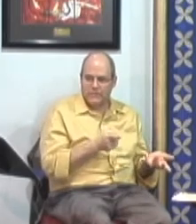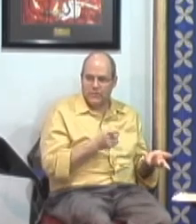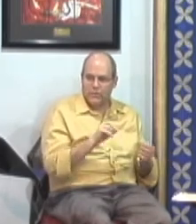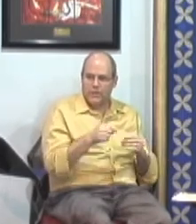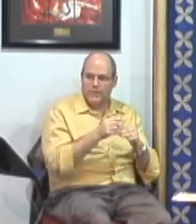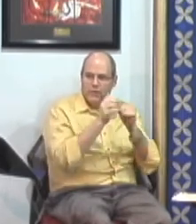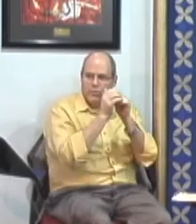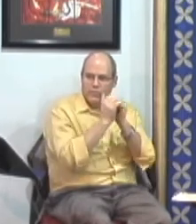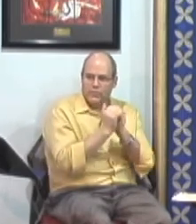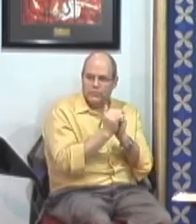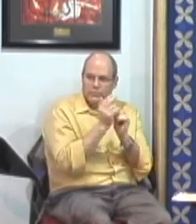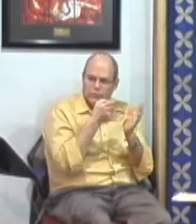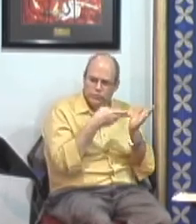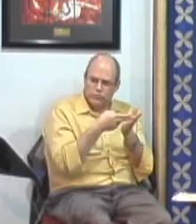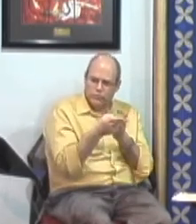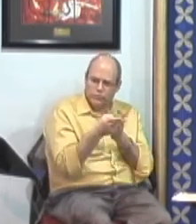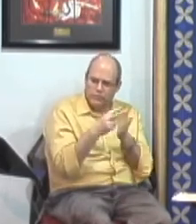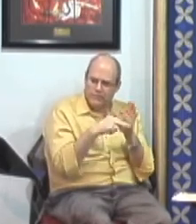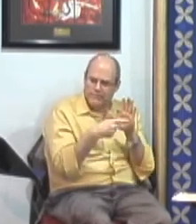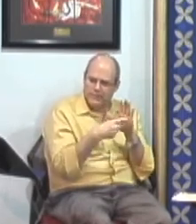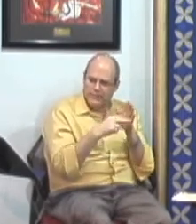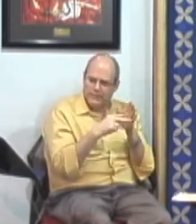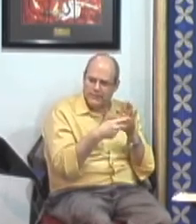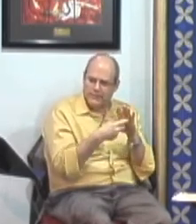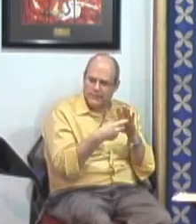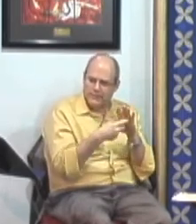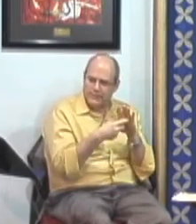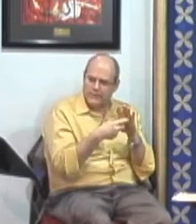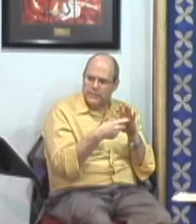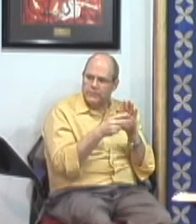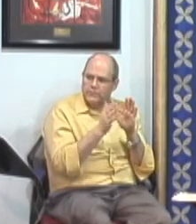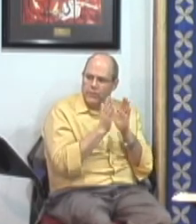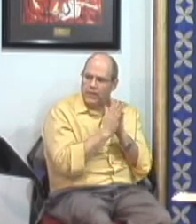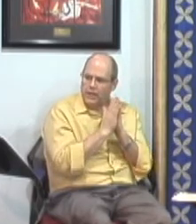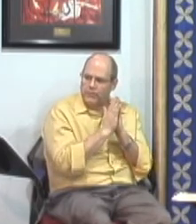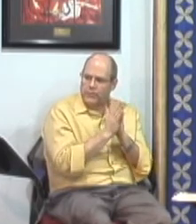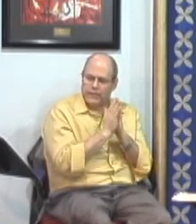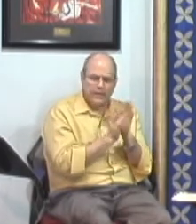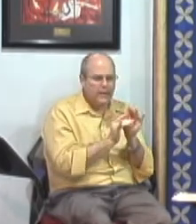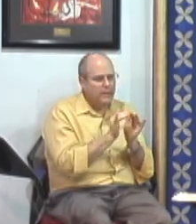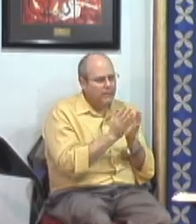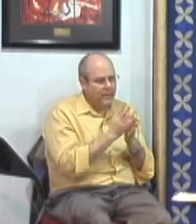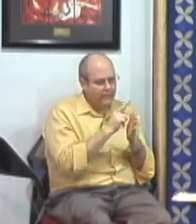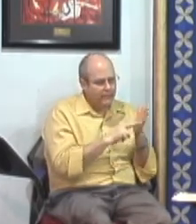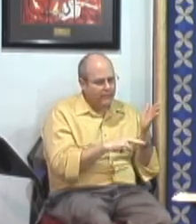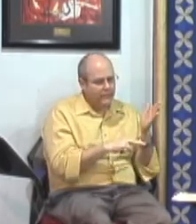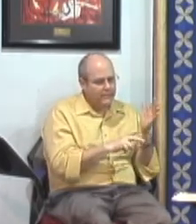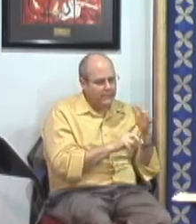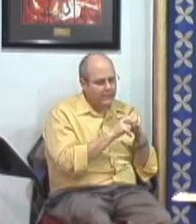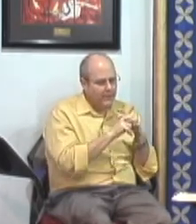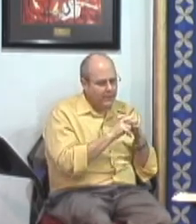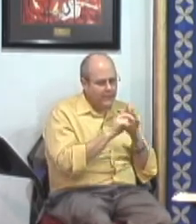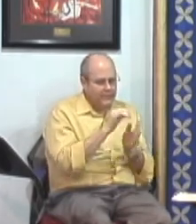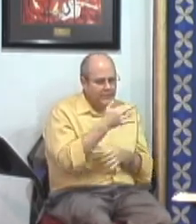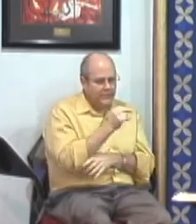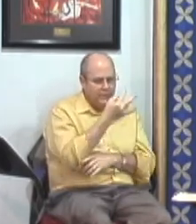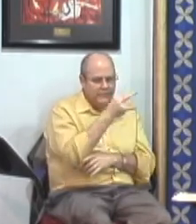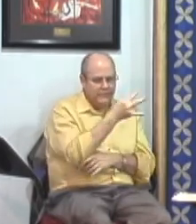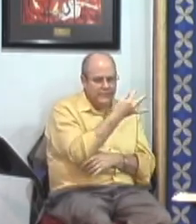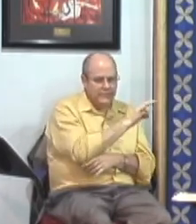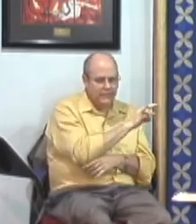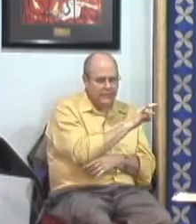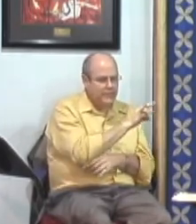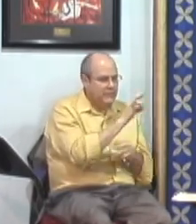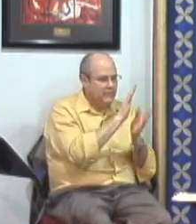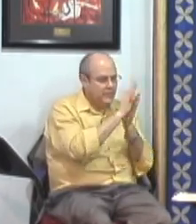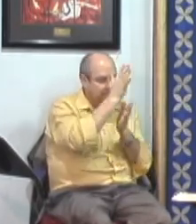in truth? What does that mean? Well, as I prayed about this, a scripture came to mind, John 17, verse 17. Yeshua is praying